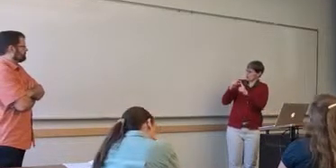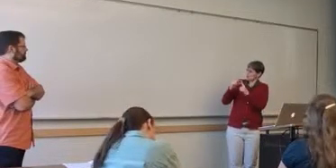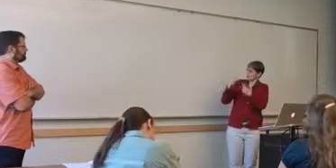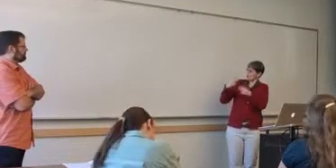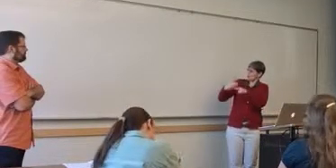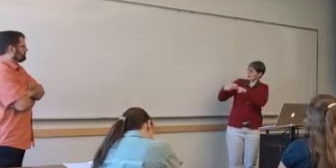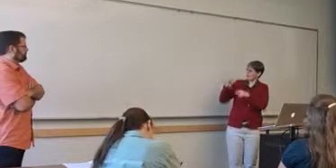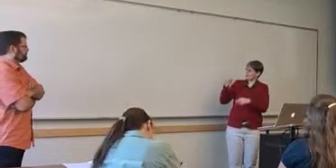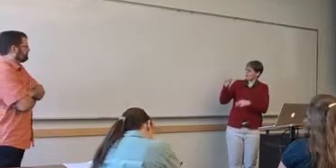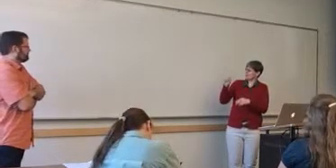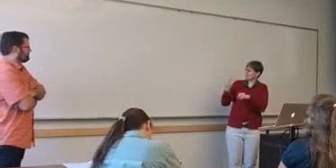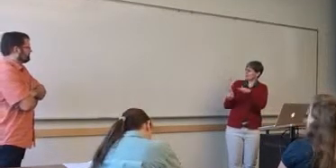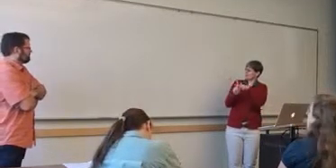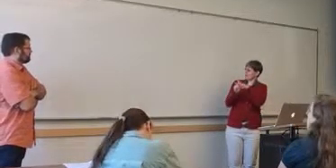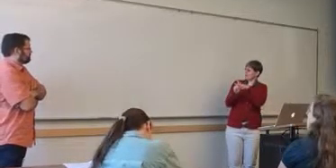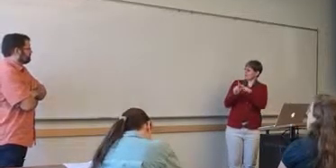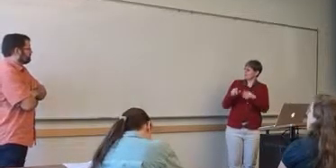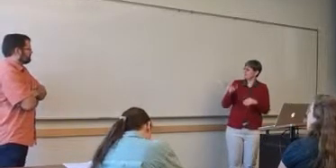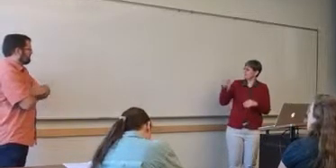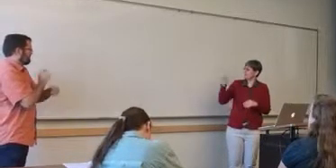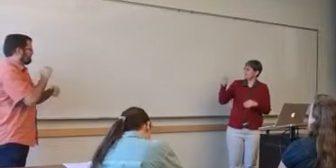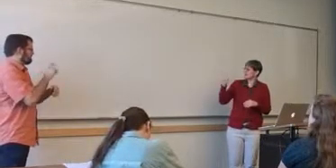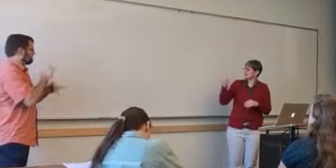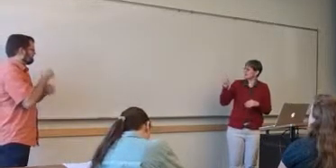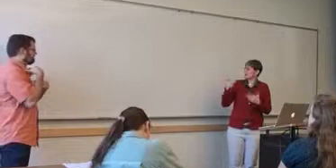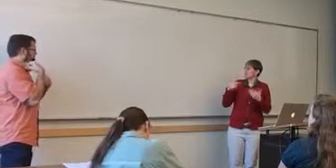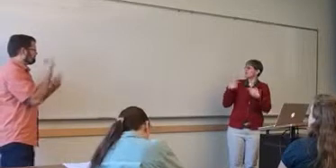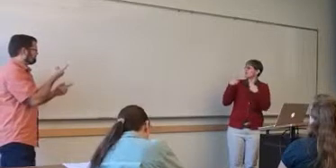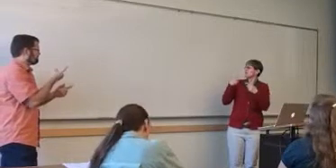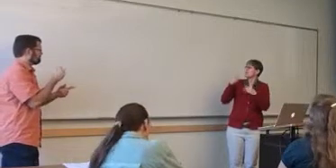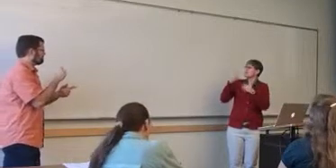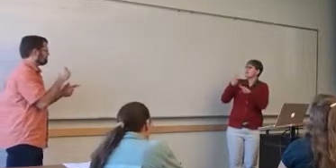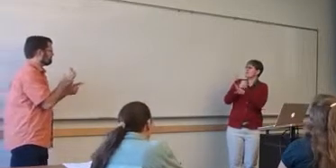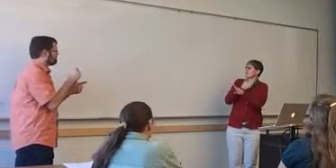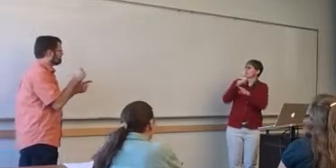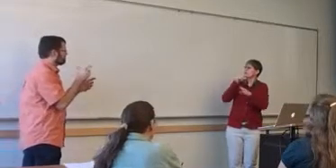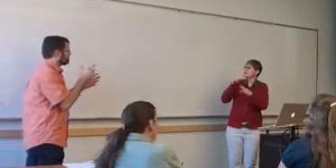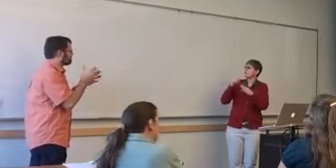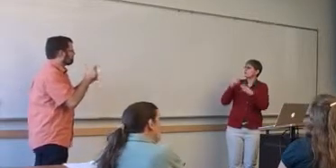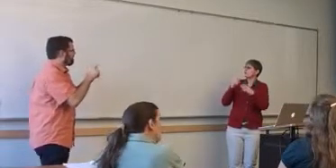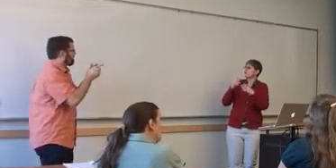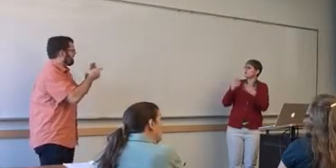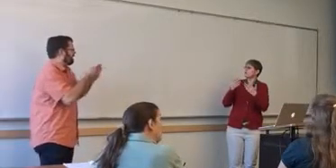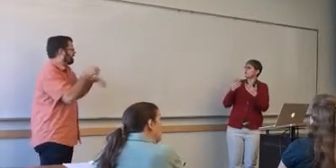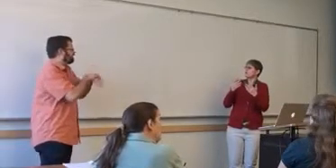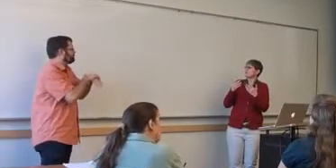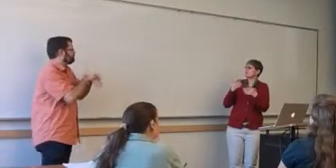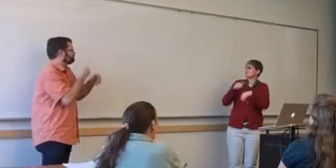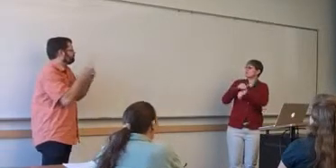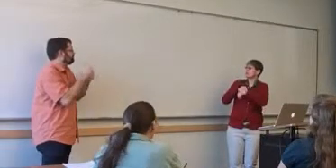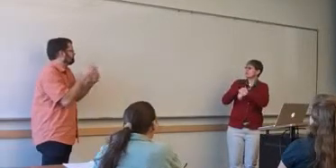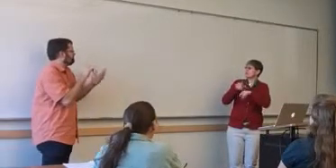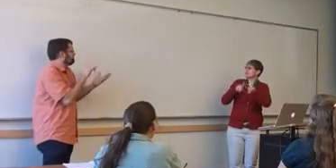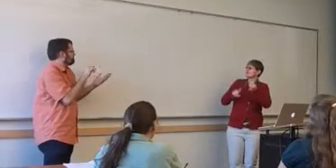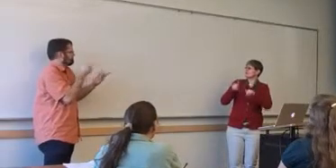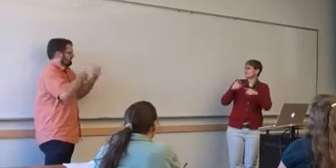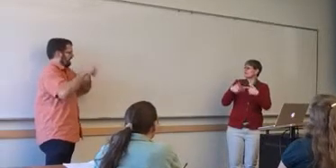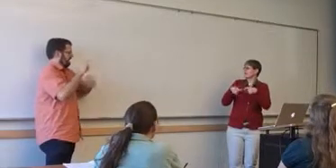it was called coded ASL. Is that right, Wayne? It's been ASL all along. I think they just called it